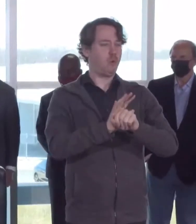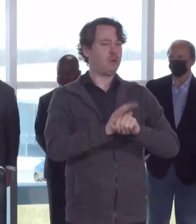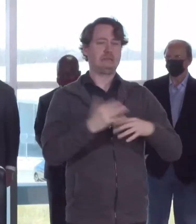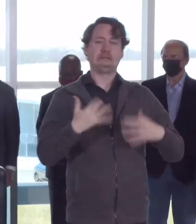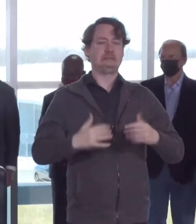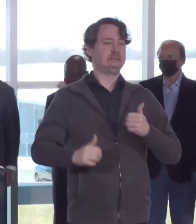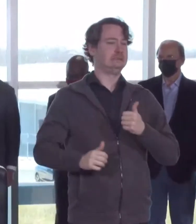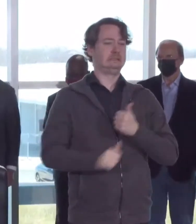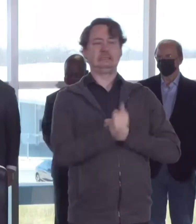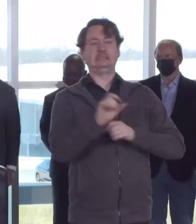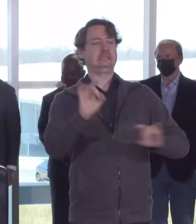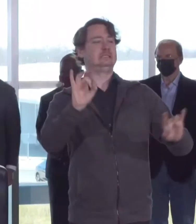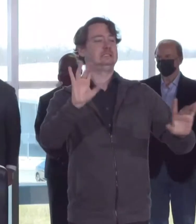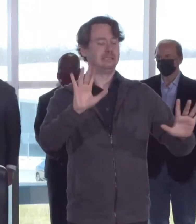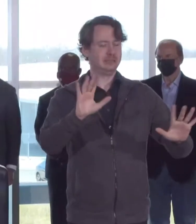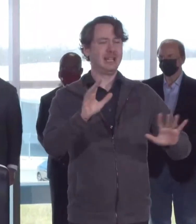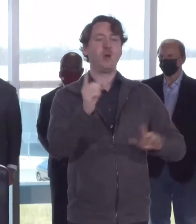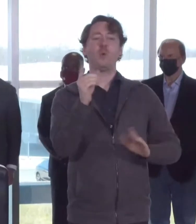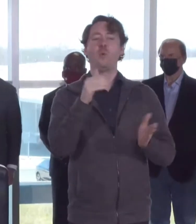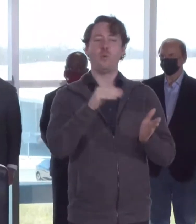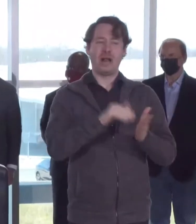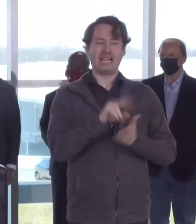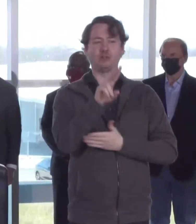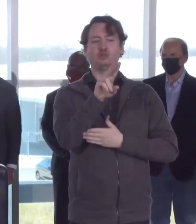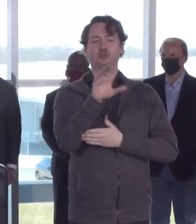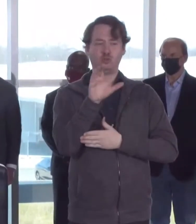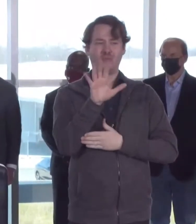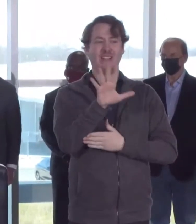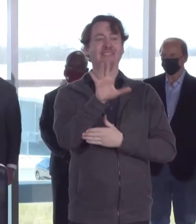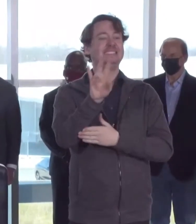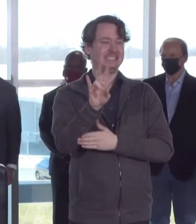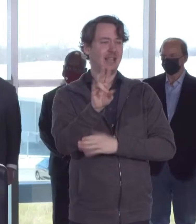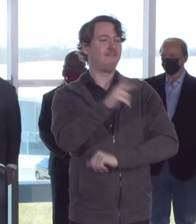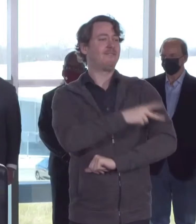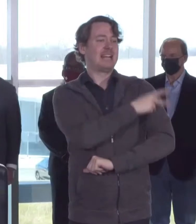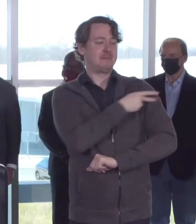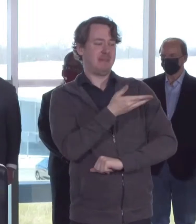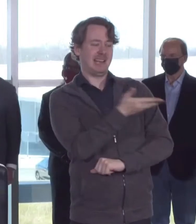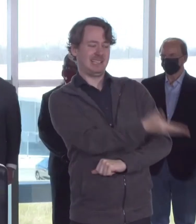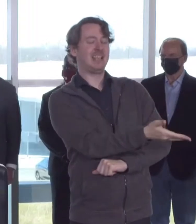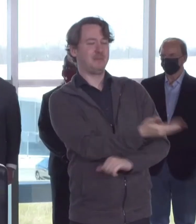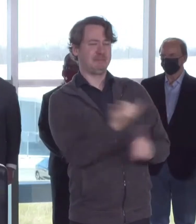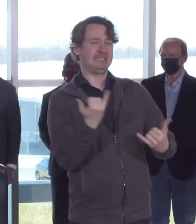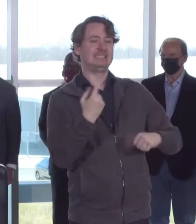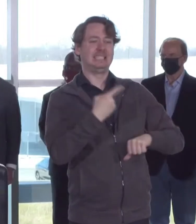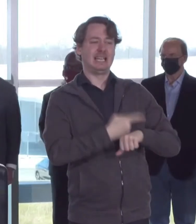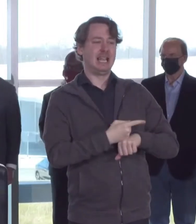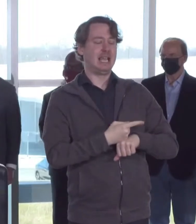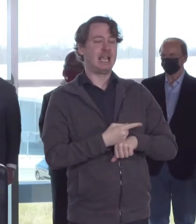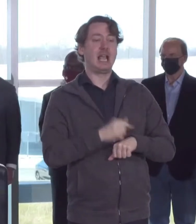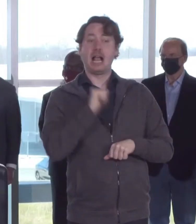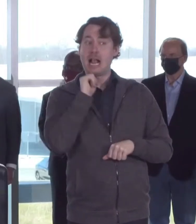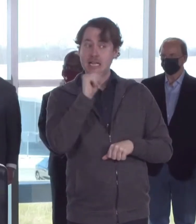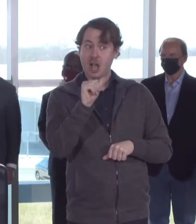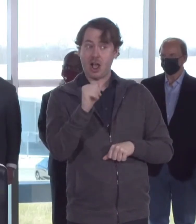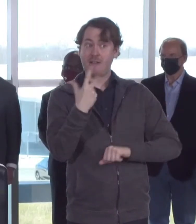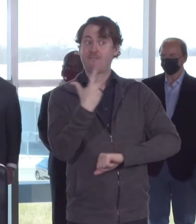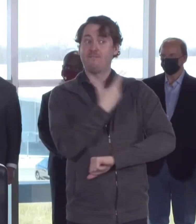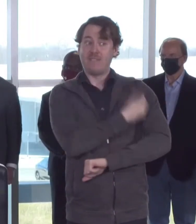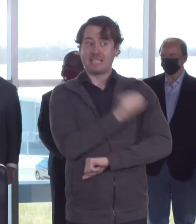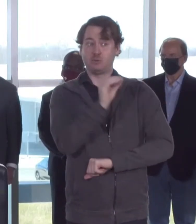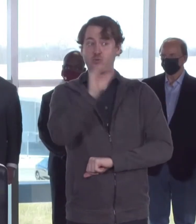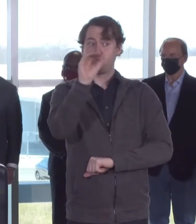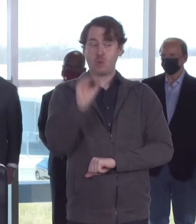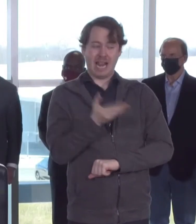big problem. We have 1,257 patients in the hospital today. The unvaccinated rate in the hospital overall is